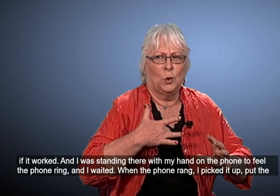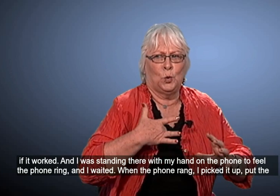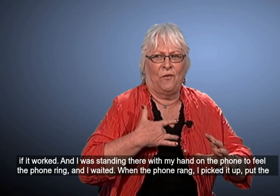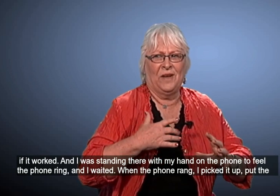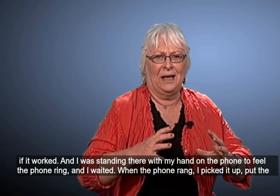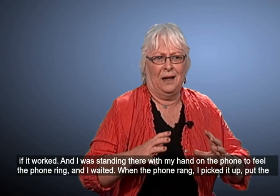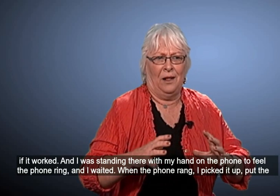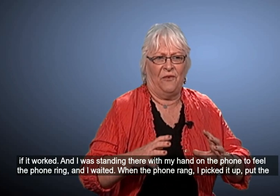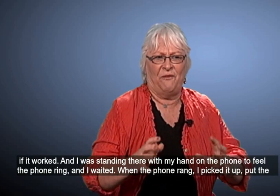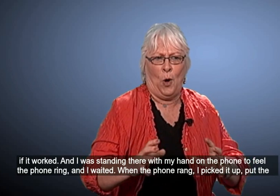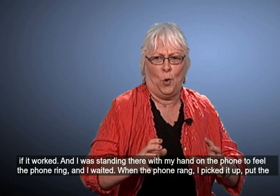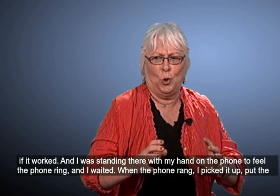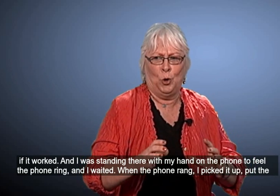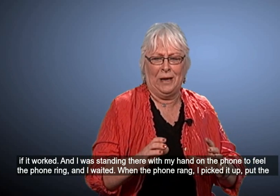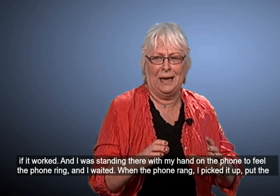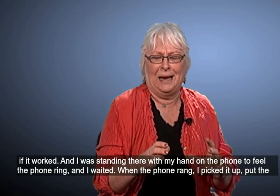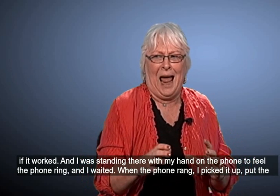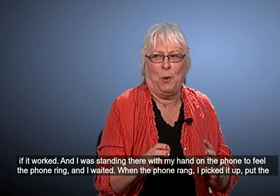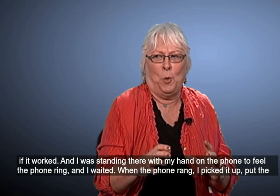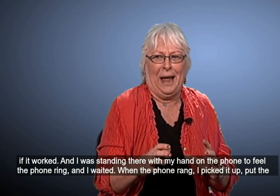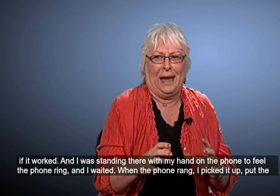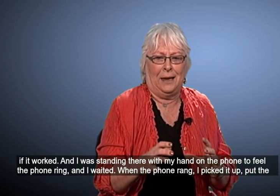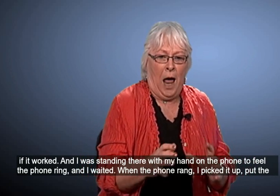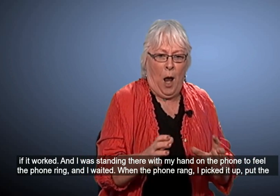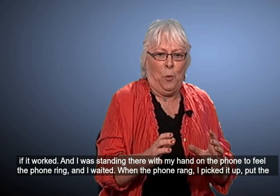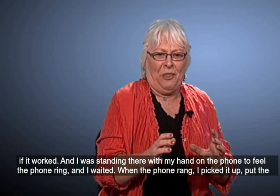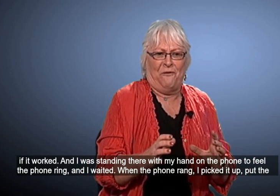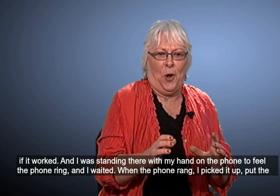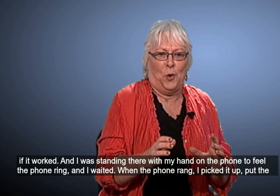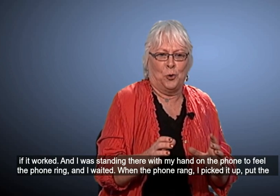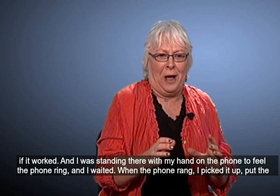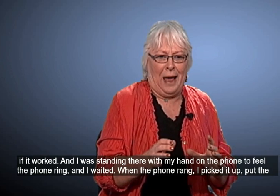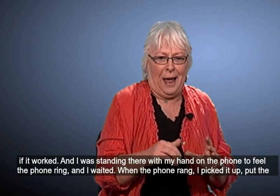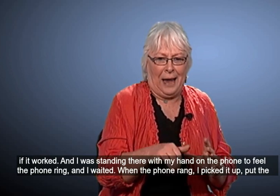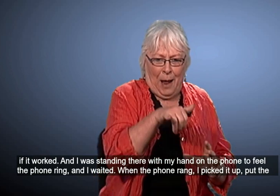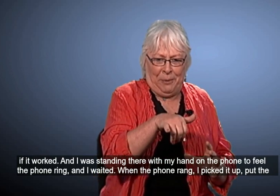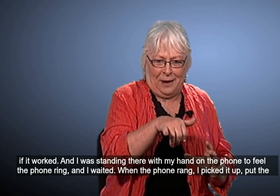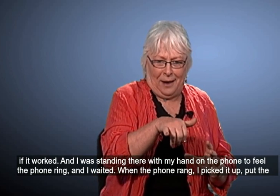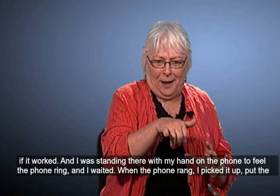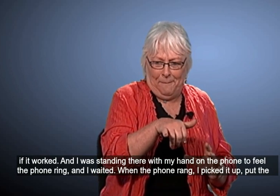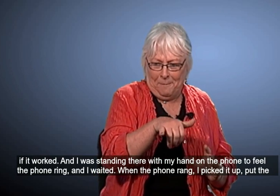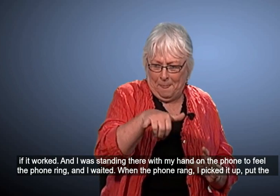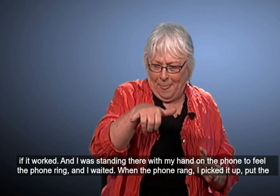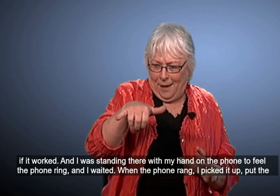phone to feel the phone ring, and I waited. When the phone rang, I picked it